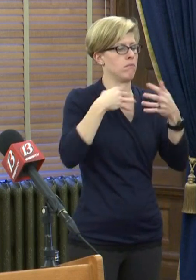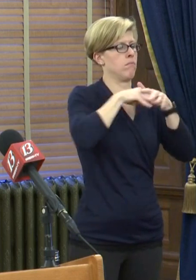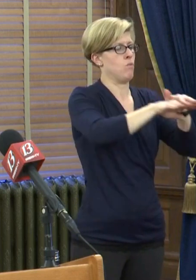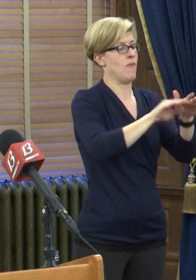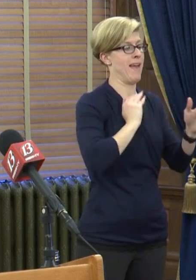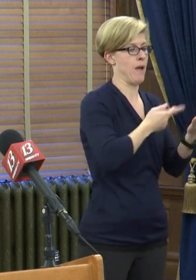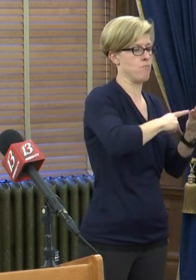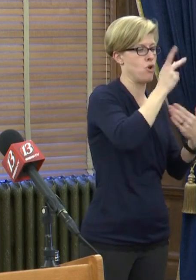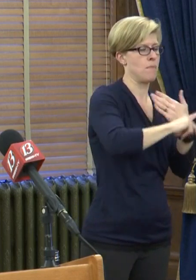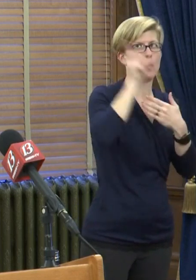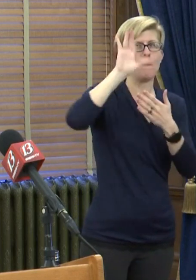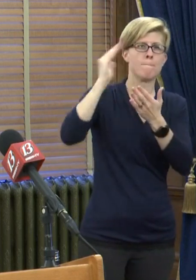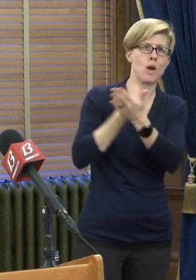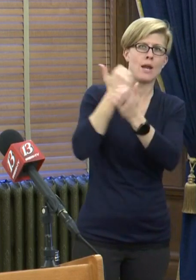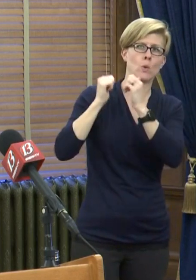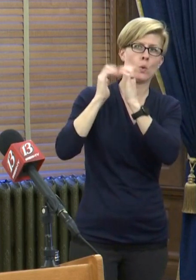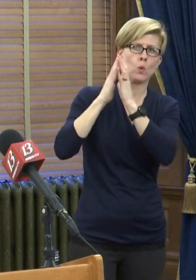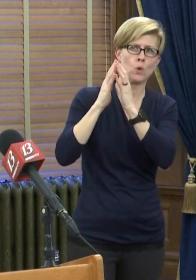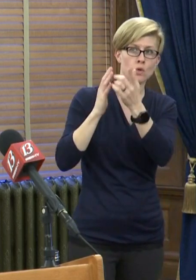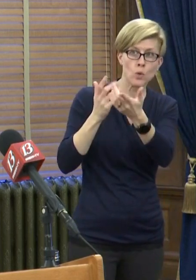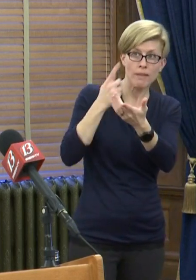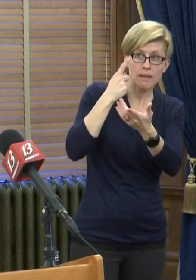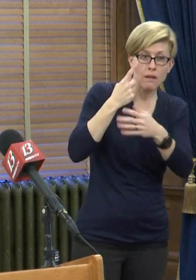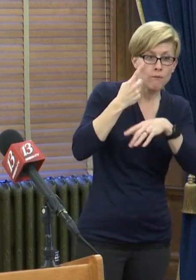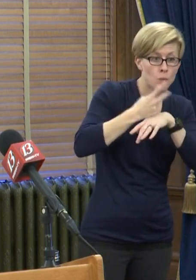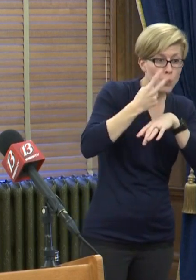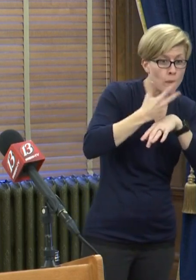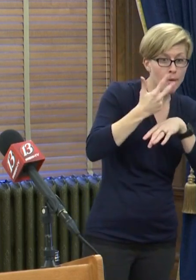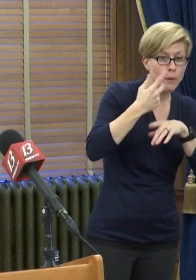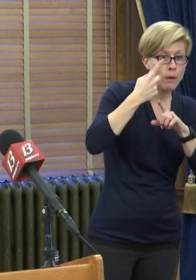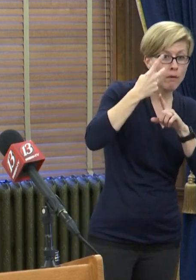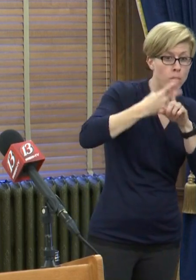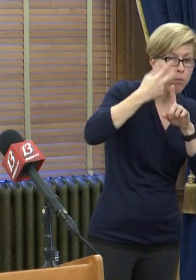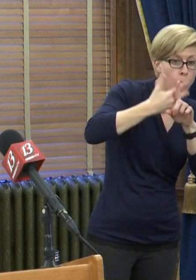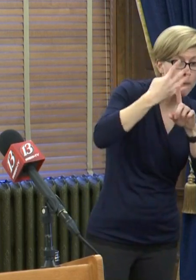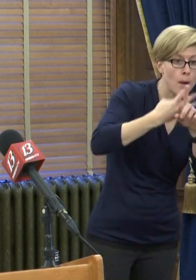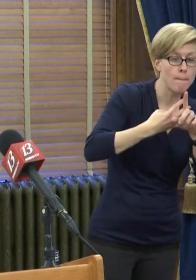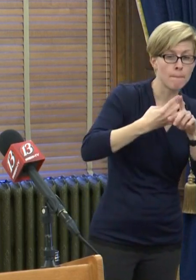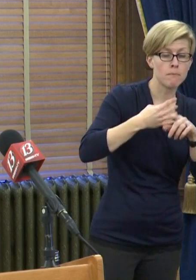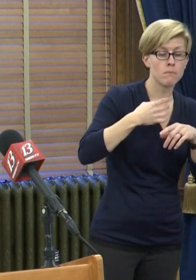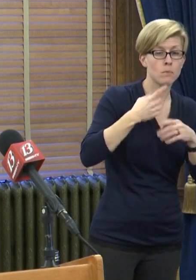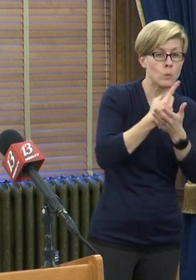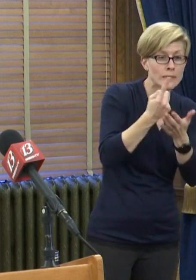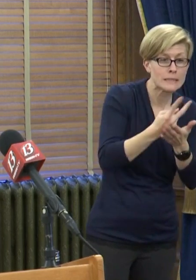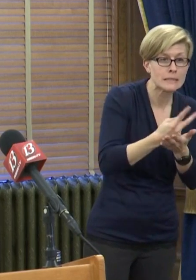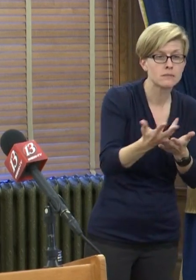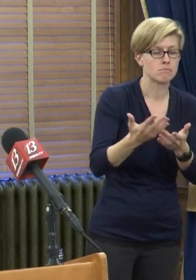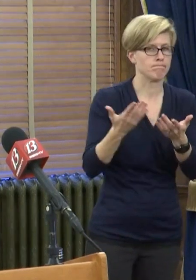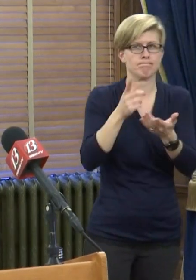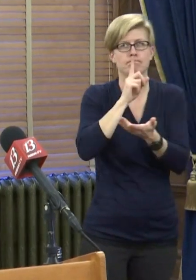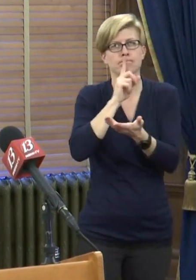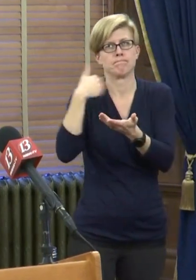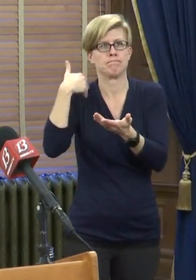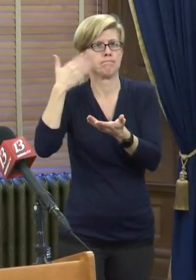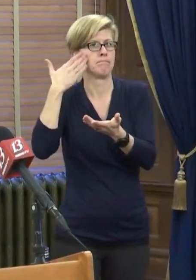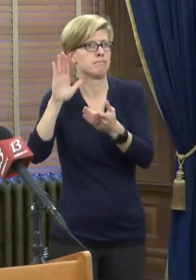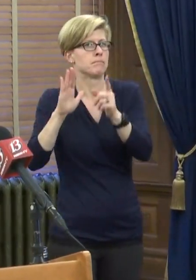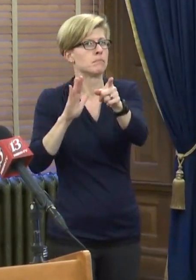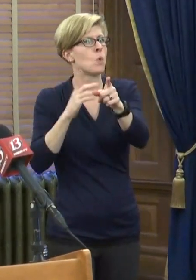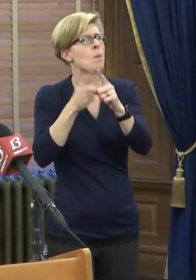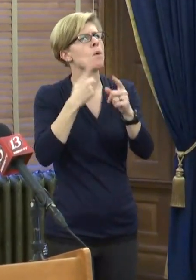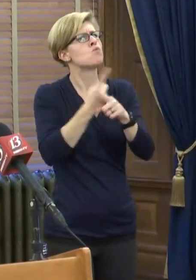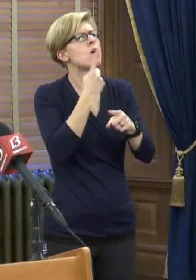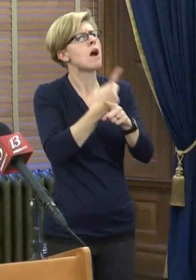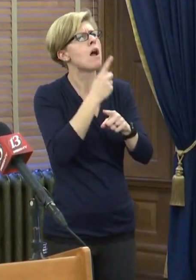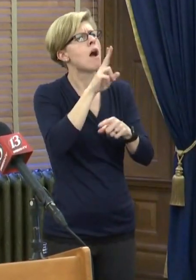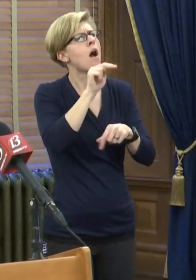were. Is there any Days, weeks, months? Unfortunately, I can't give you an answer on that. Is there any kind of backlog in the regular unemployment? No,